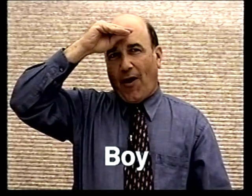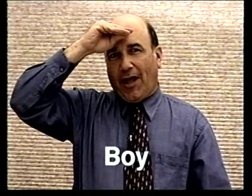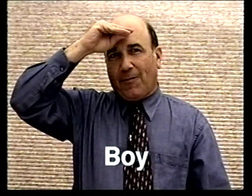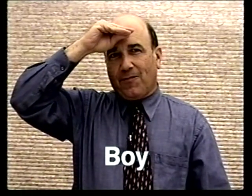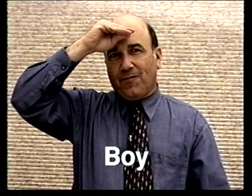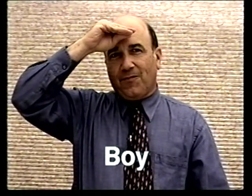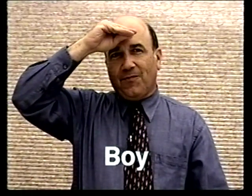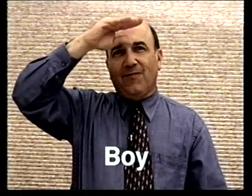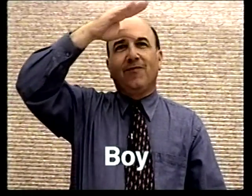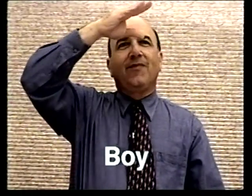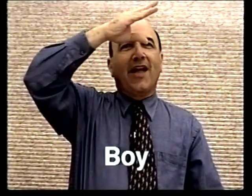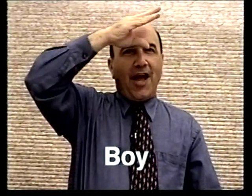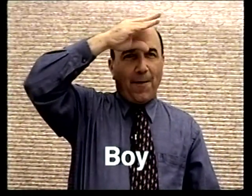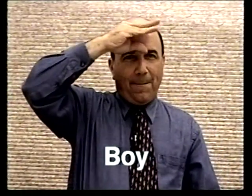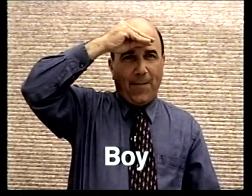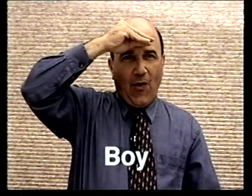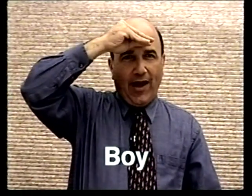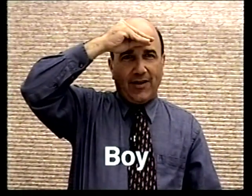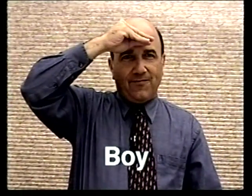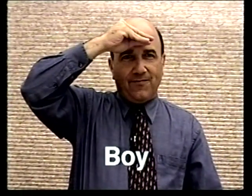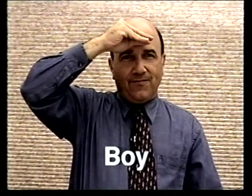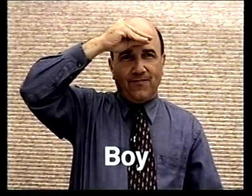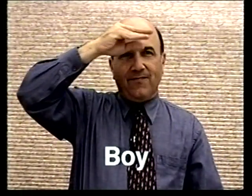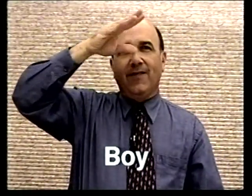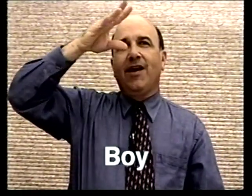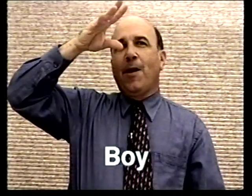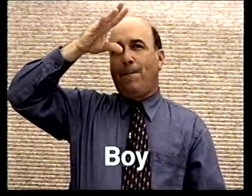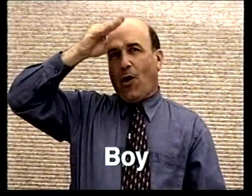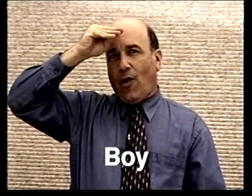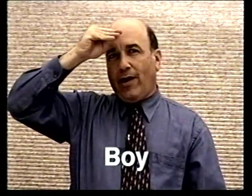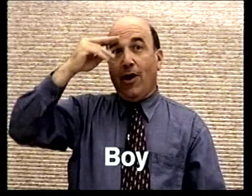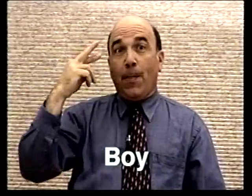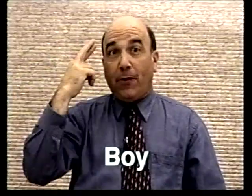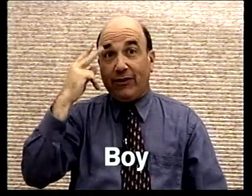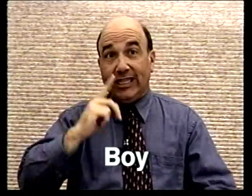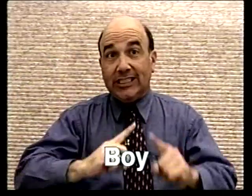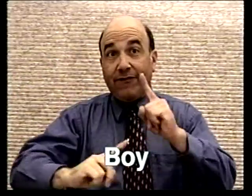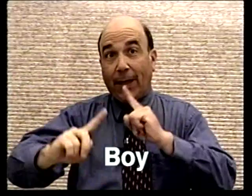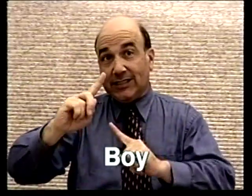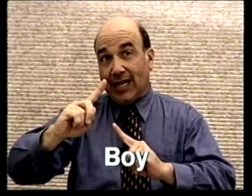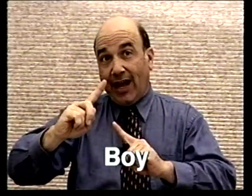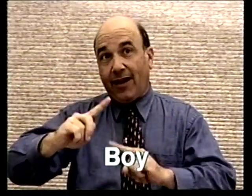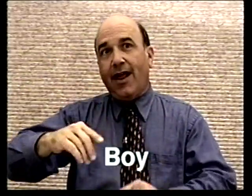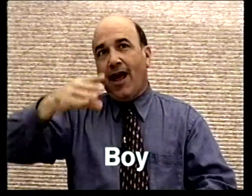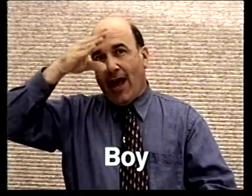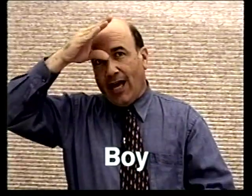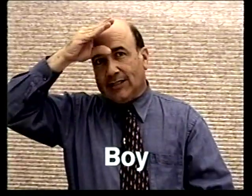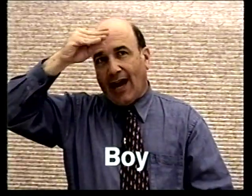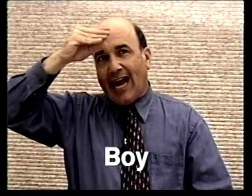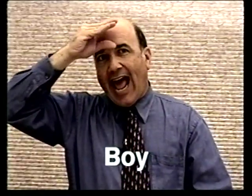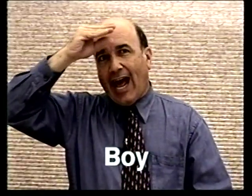boy, boy, boy. The reason for that sign is a